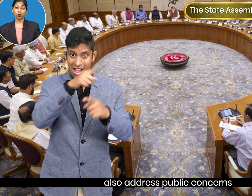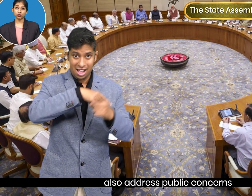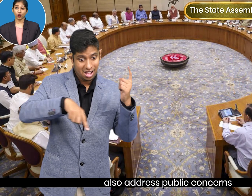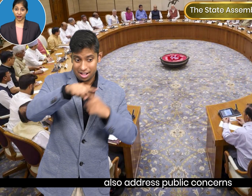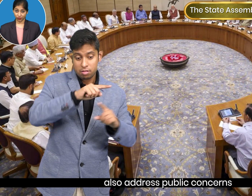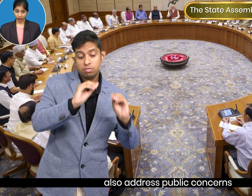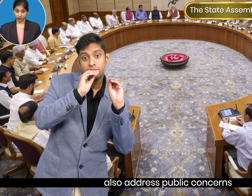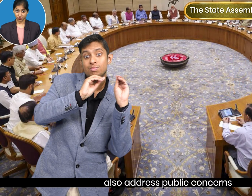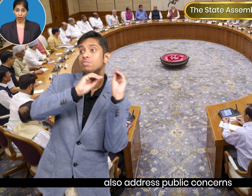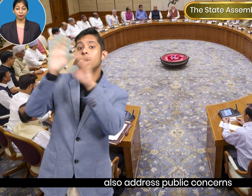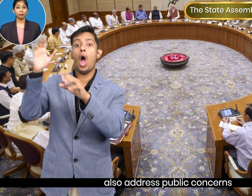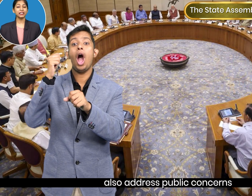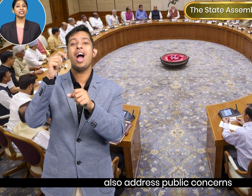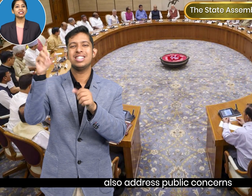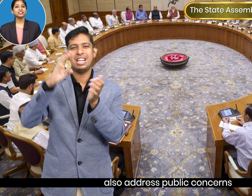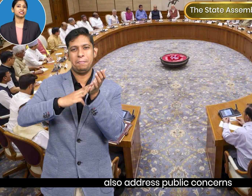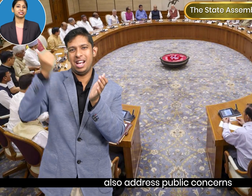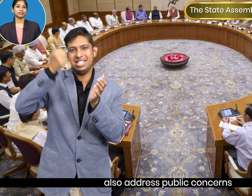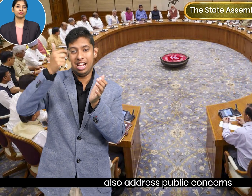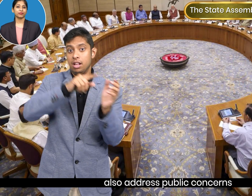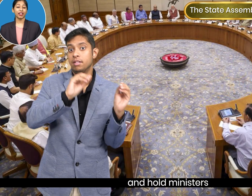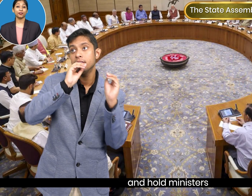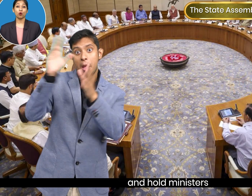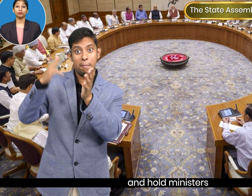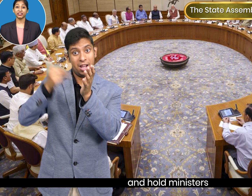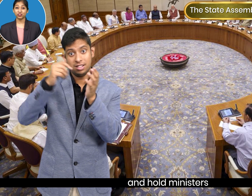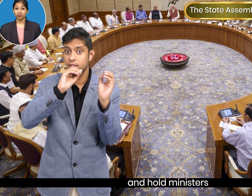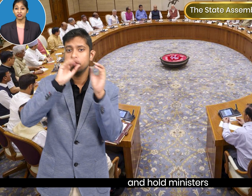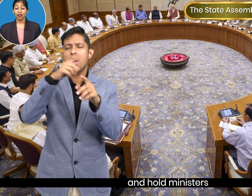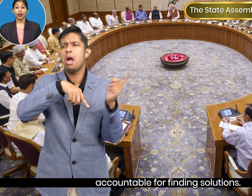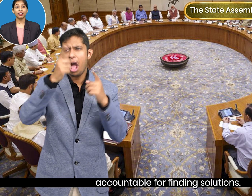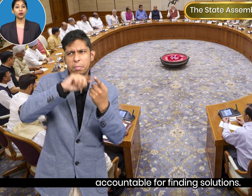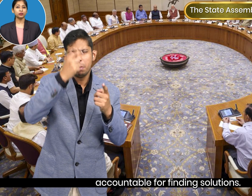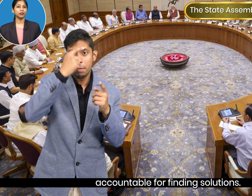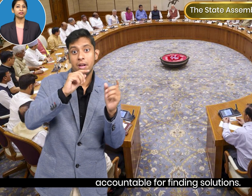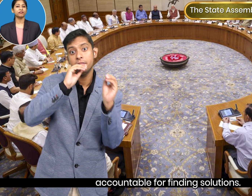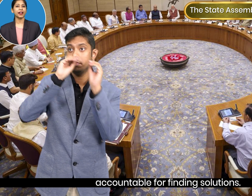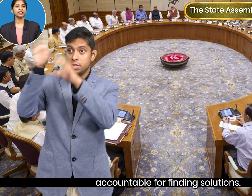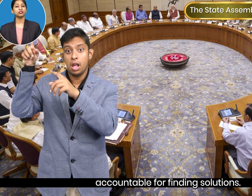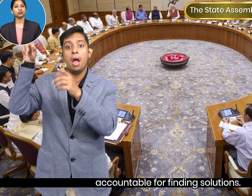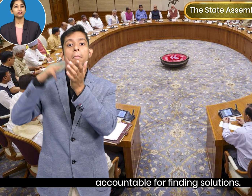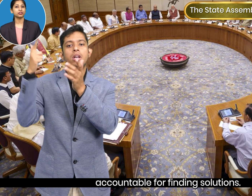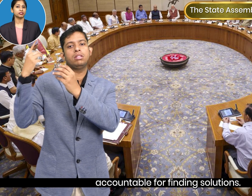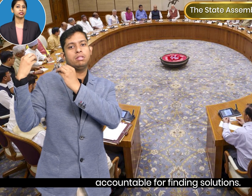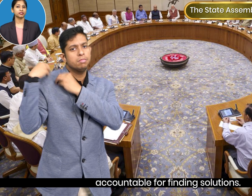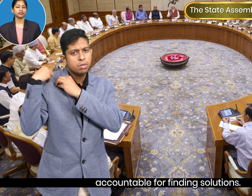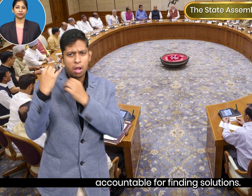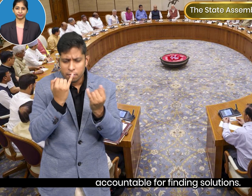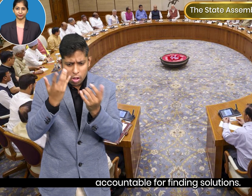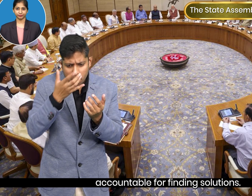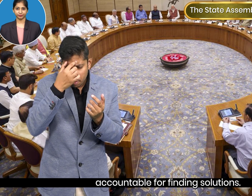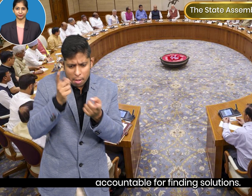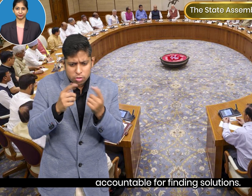MLAs also address public concerns and hold ministers accountable for finding solutions.